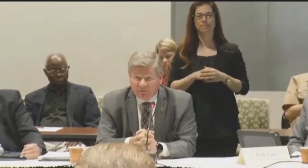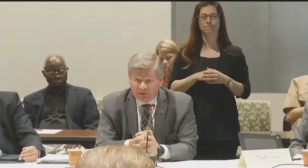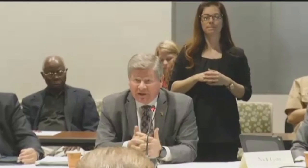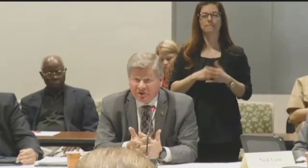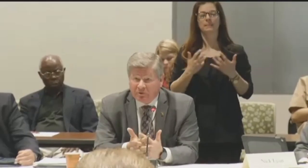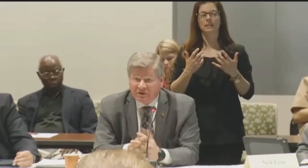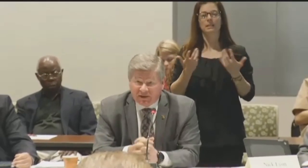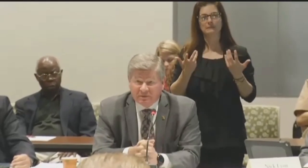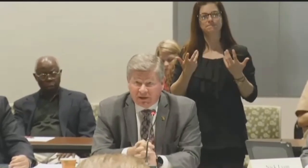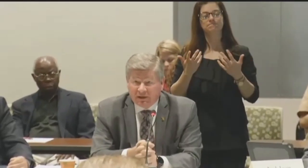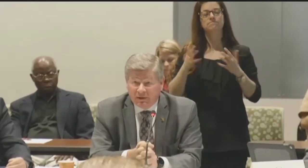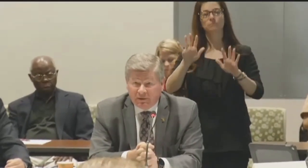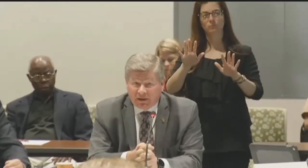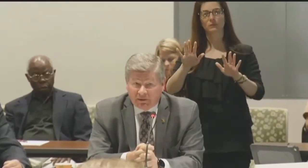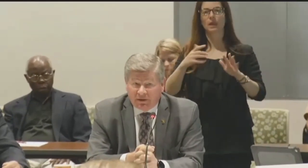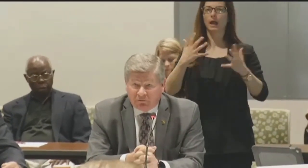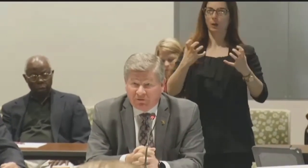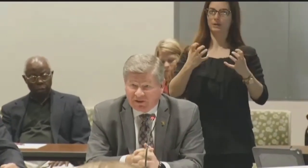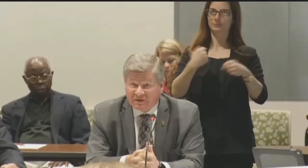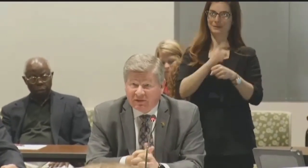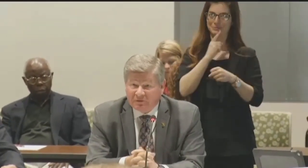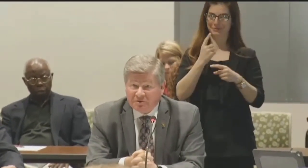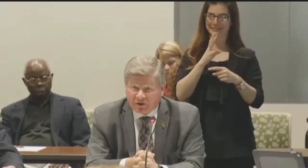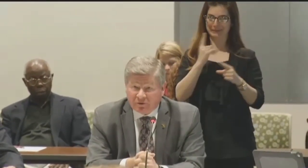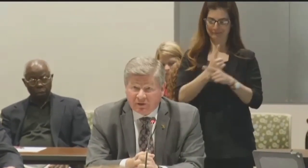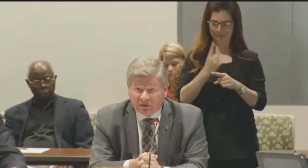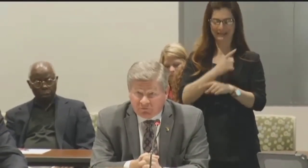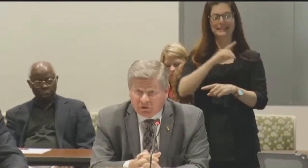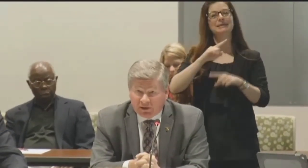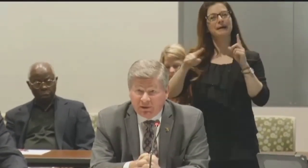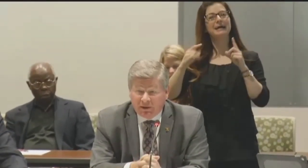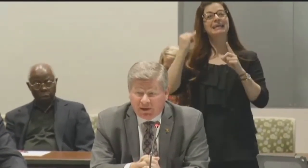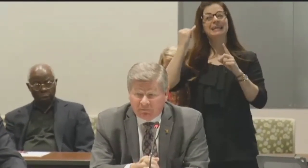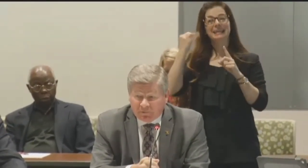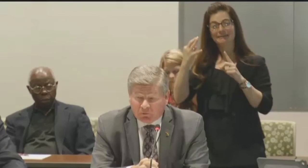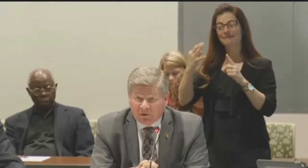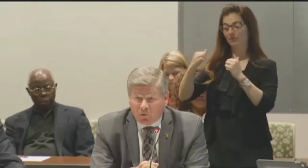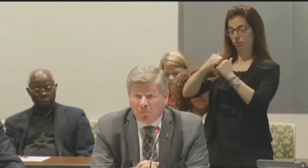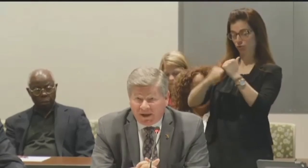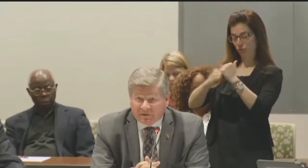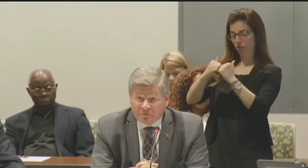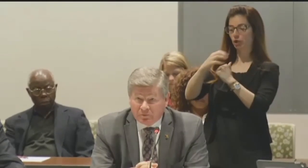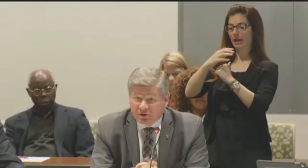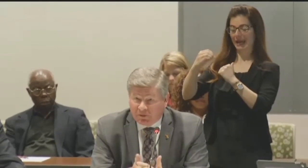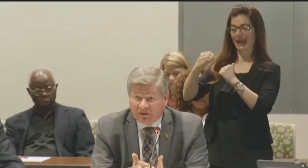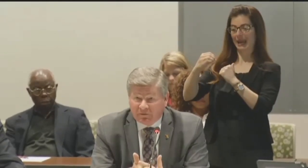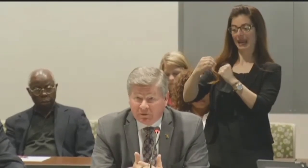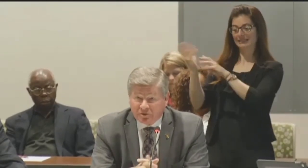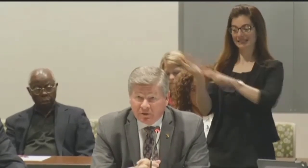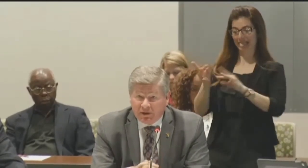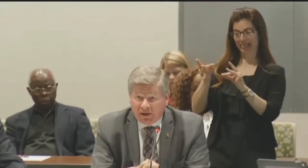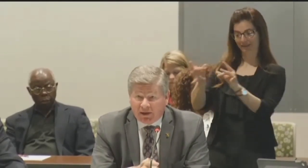lane, logic would say to me that if we fix the infrastructure and the delivery, that rate rollbacks should be